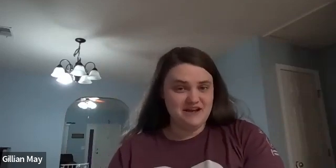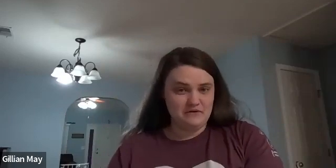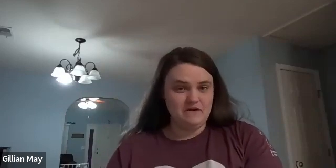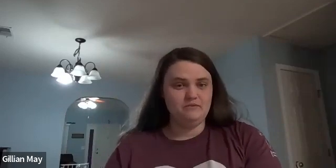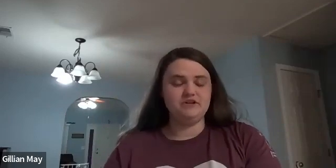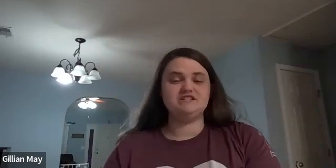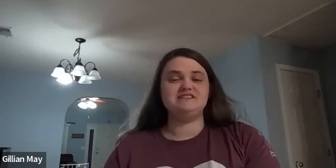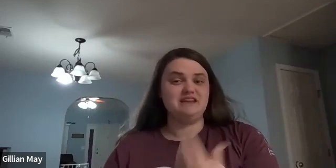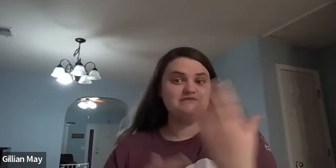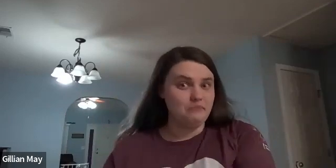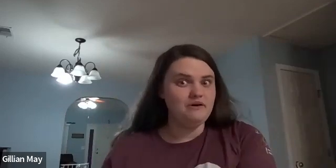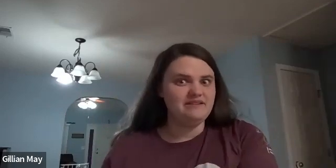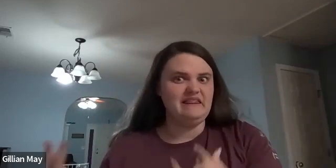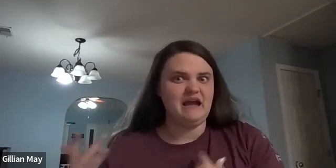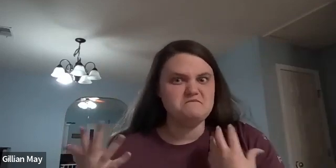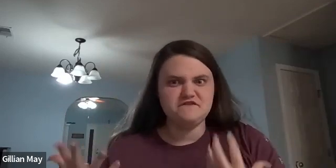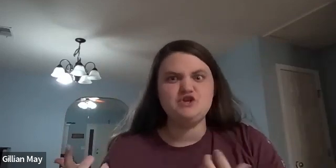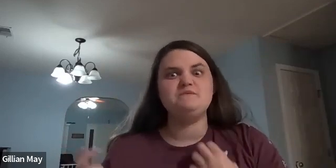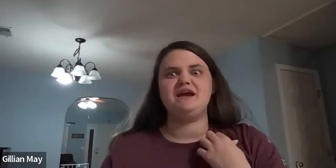another one, which is the sign for boiling. Like I'm fuming, I'm